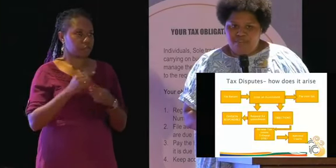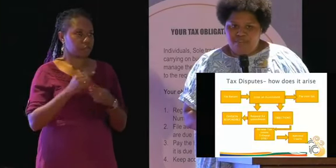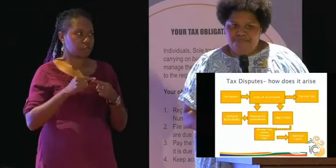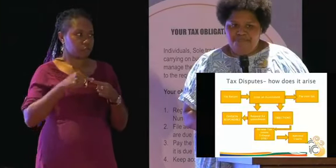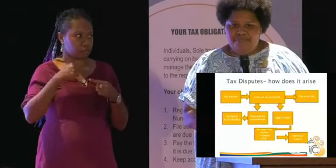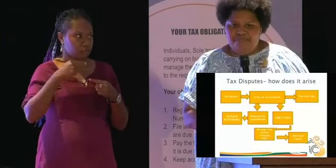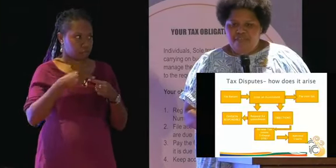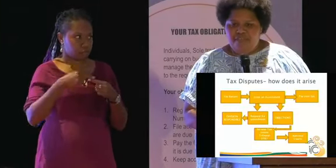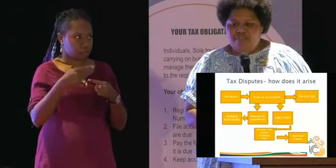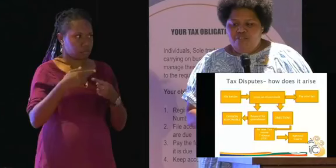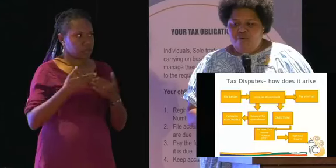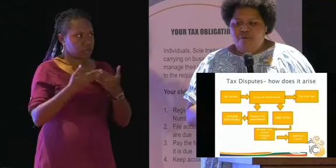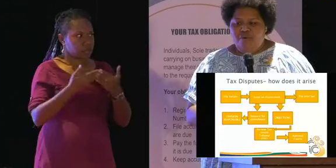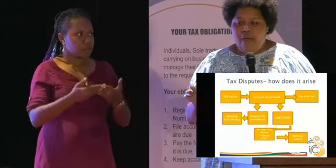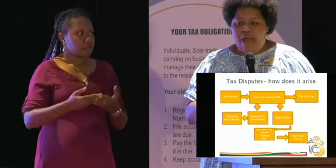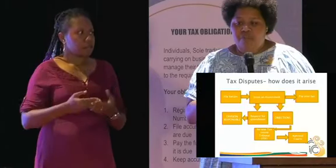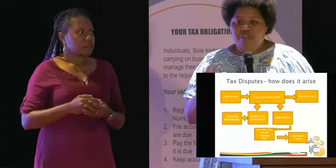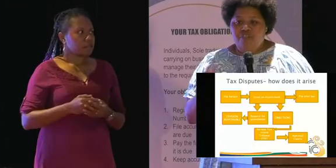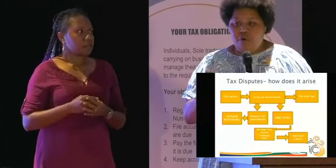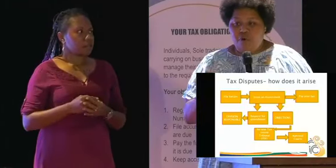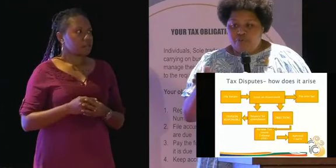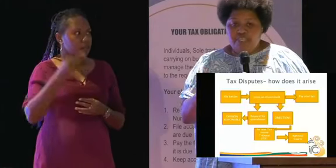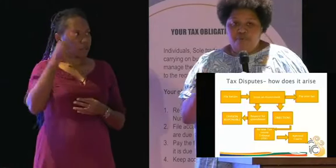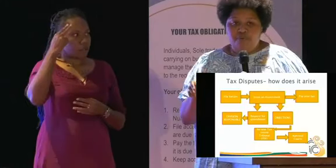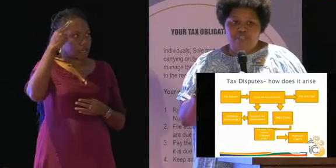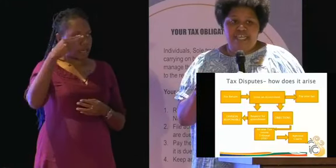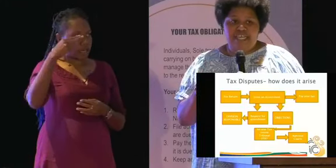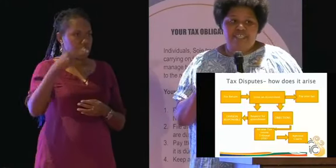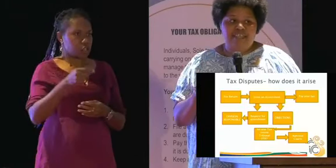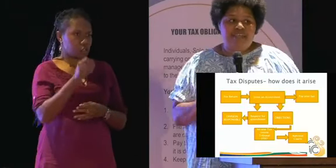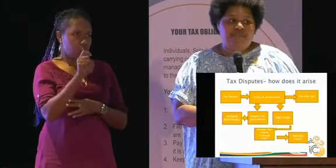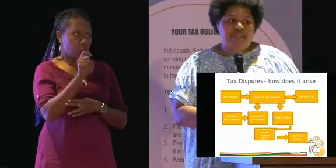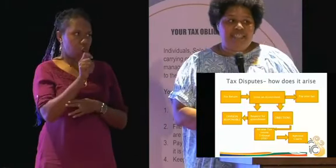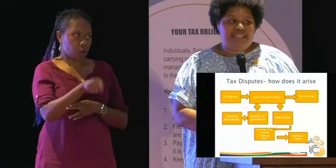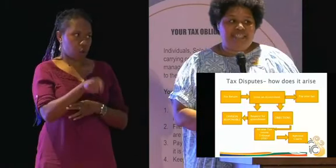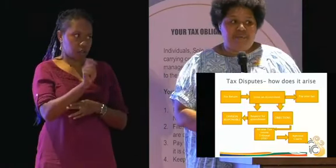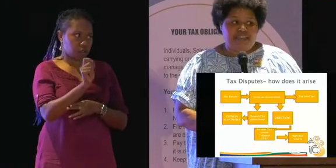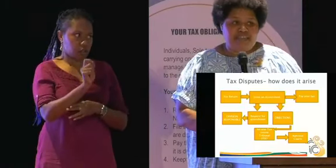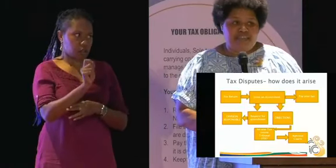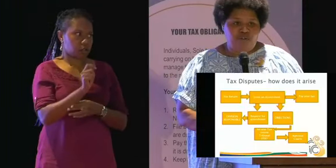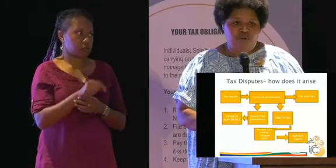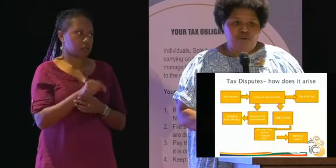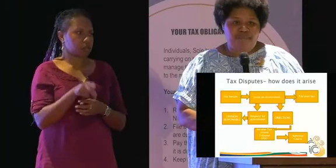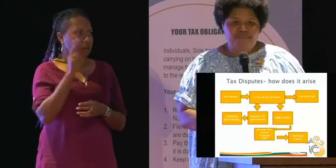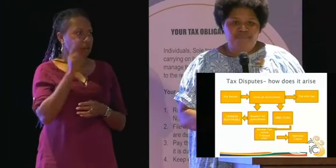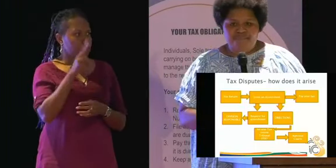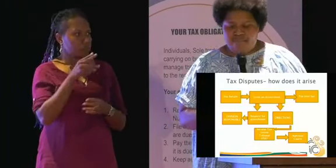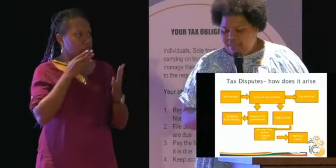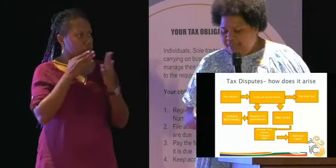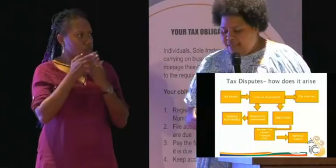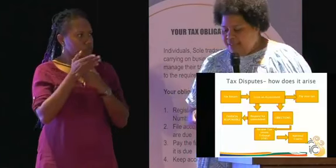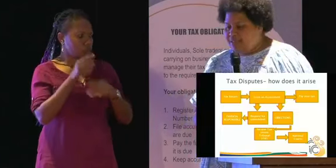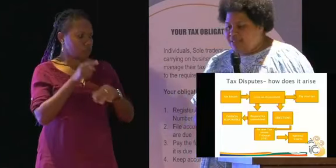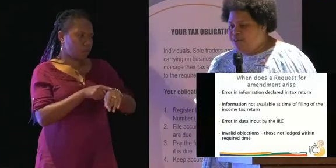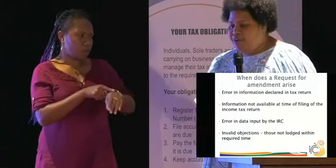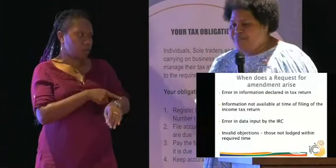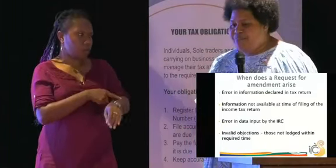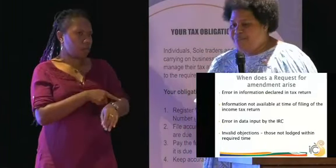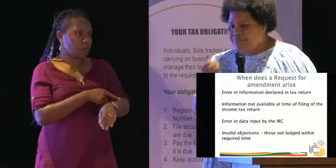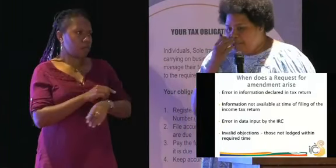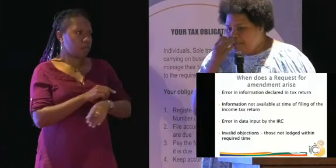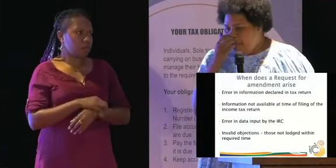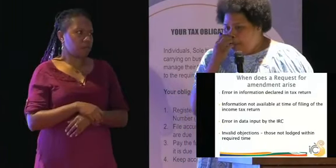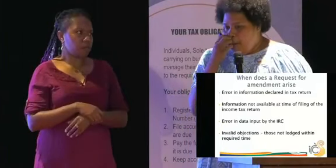National Court. So I will just go through this process, but this time a little slower.